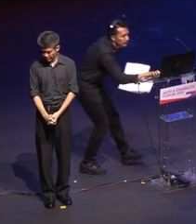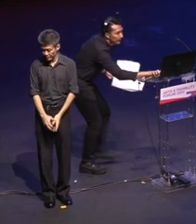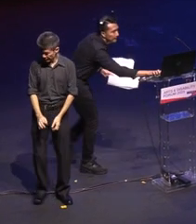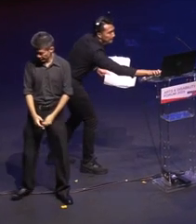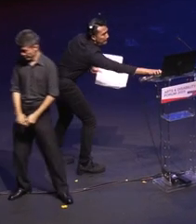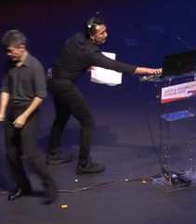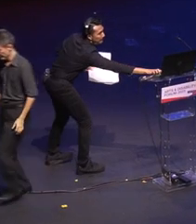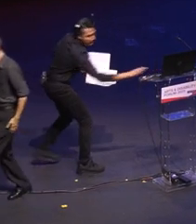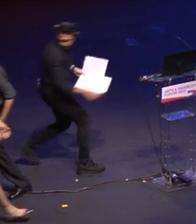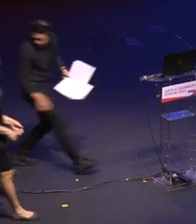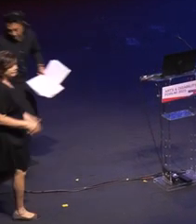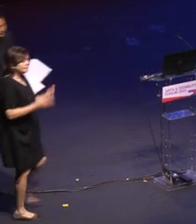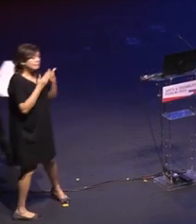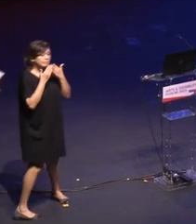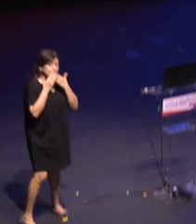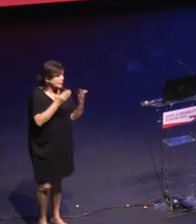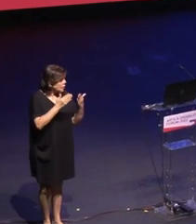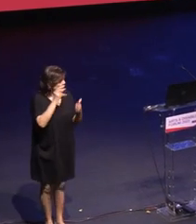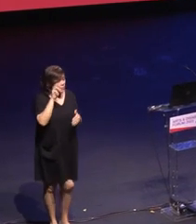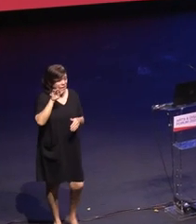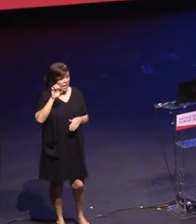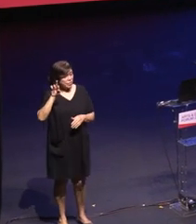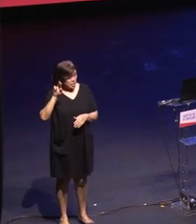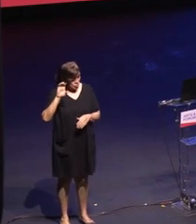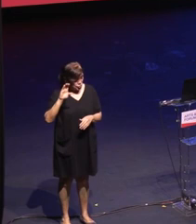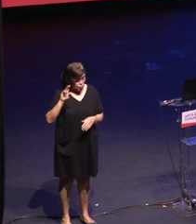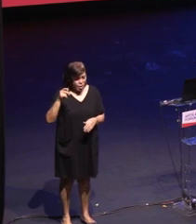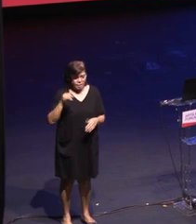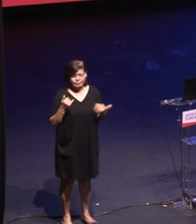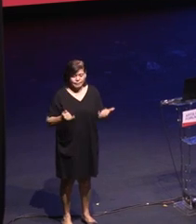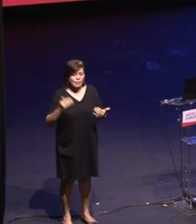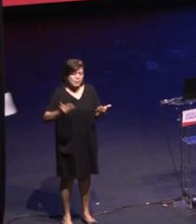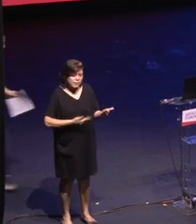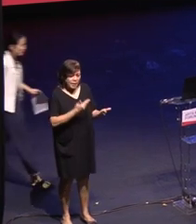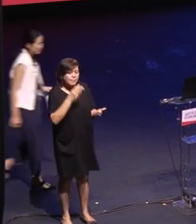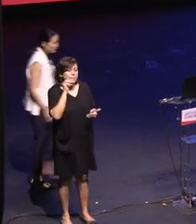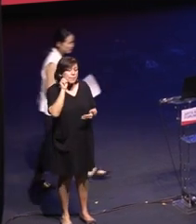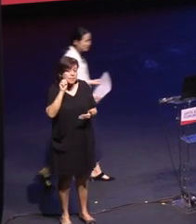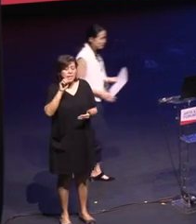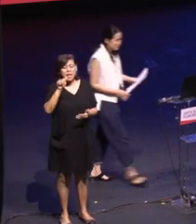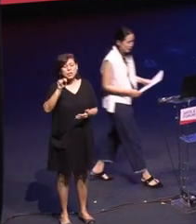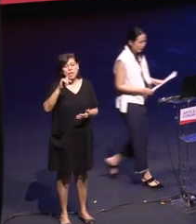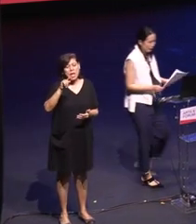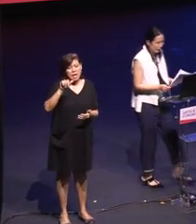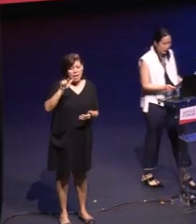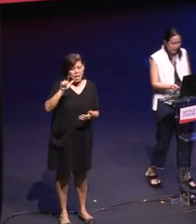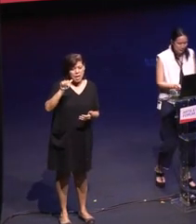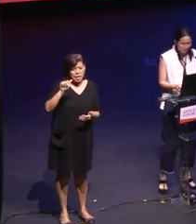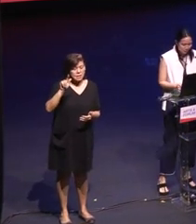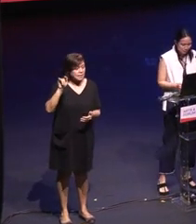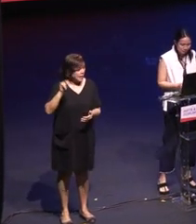Thank you, Mr. Eric Chua. I would now like to invite Ms. Angela Tan, the Executive Director of ArtDis, to give her